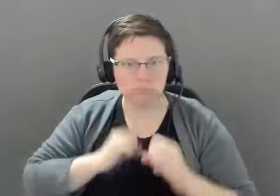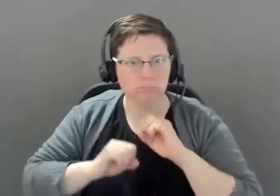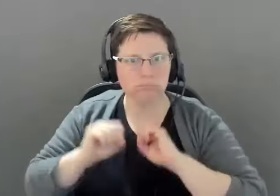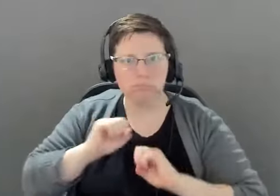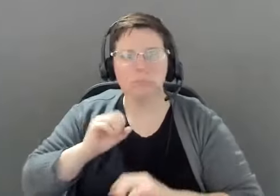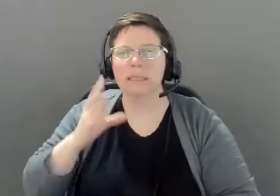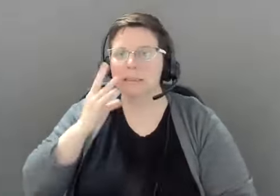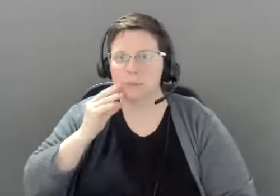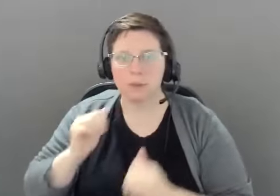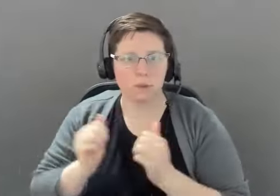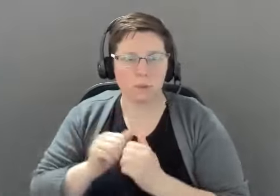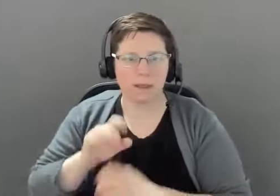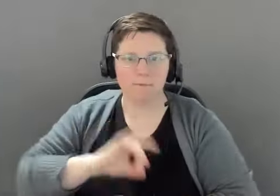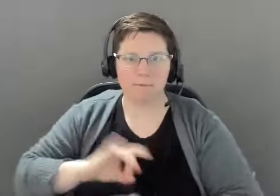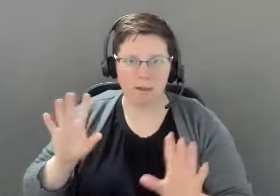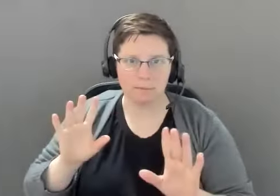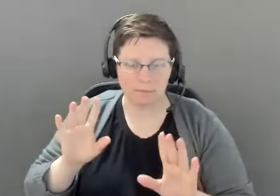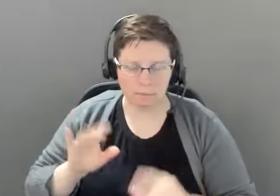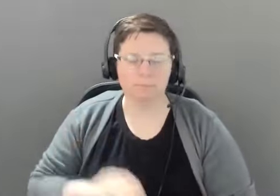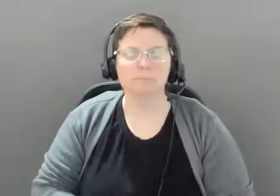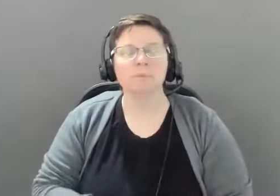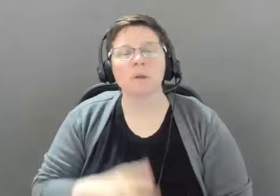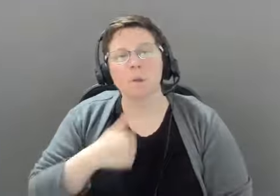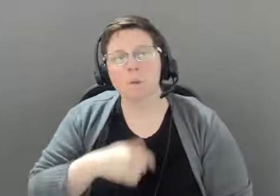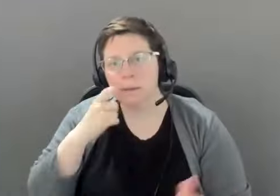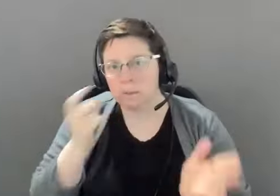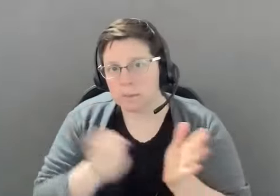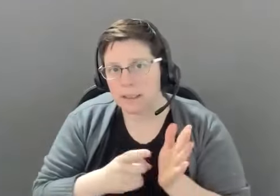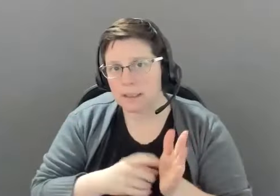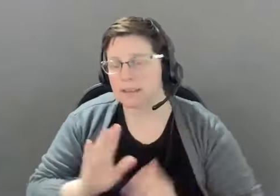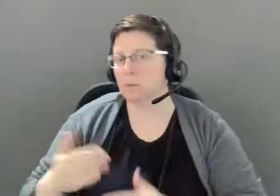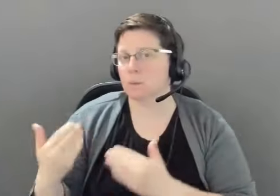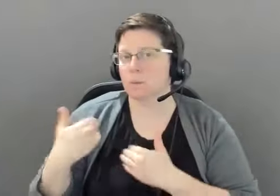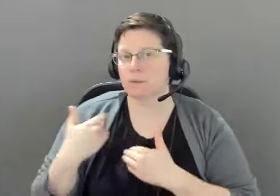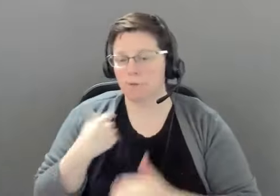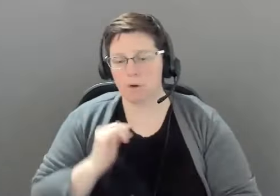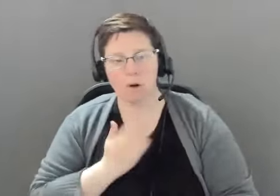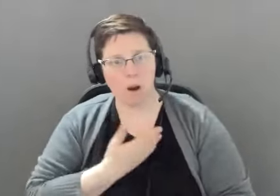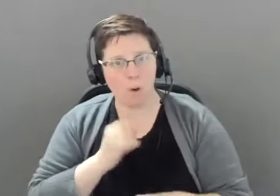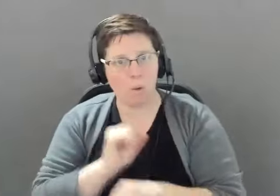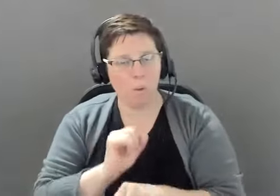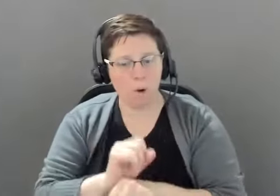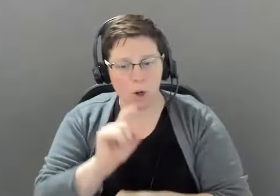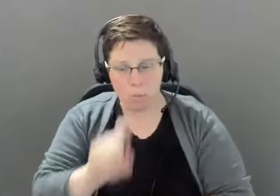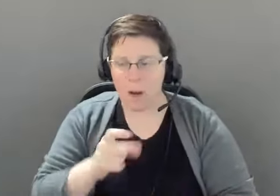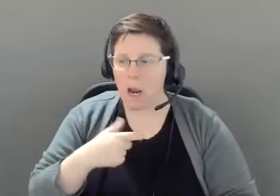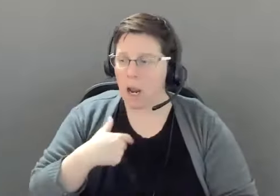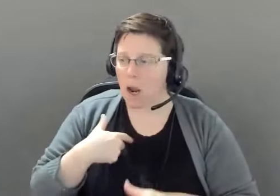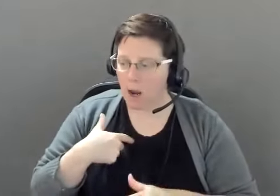LGBTQIA+ peoples. We recognize the responsibility for our work to be informed of the colonial imprint and harms